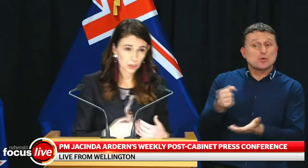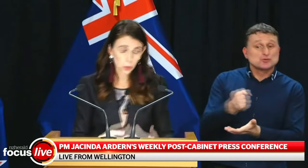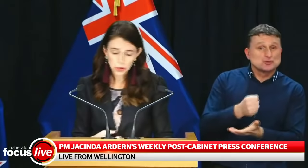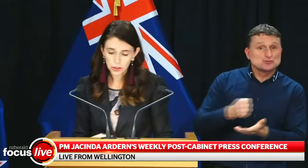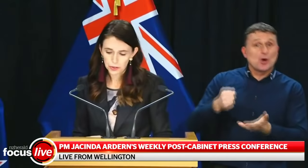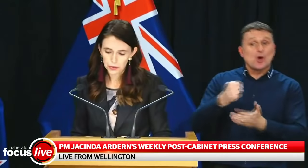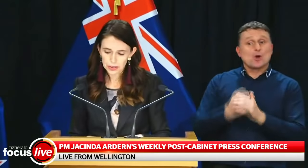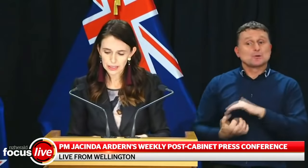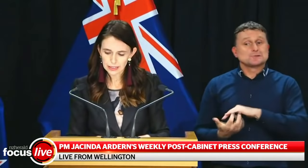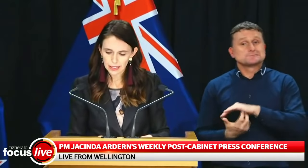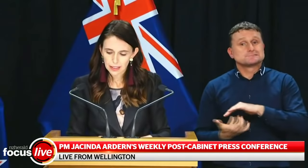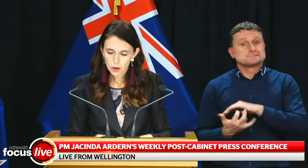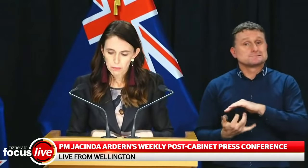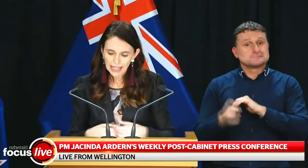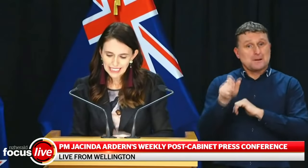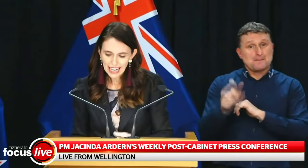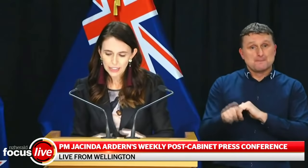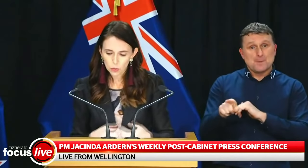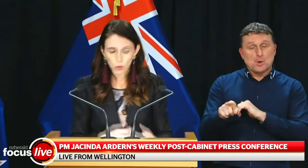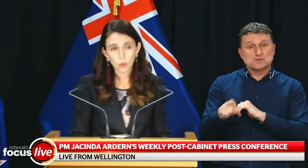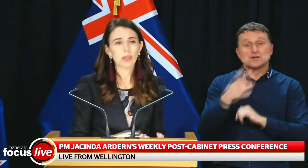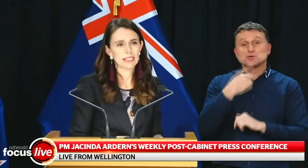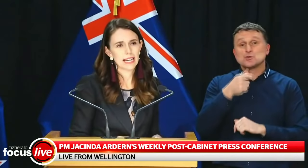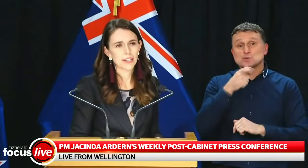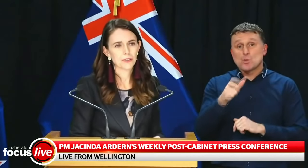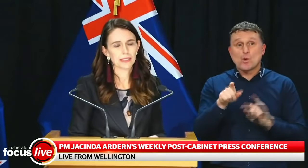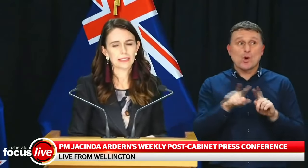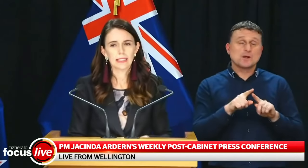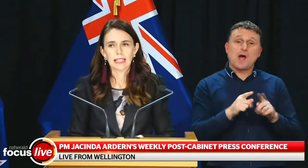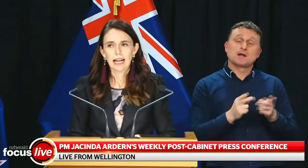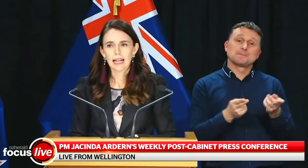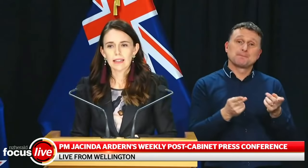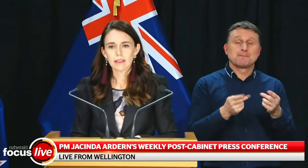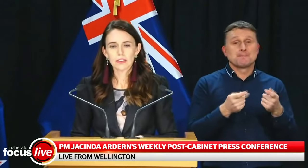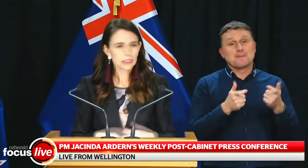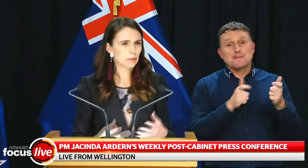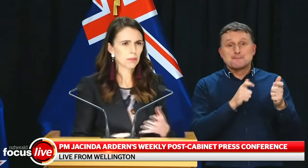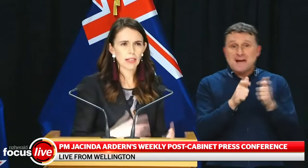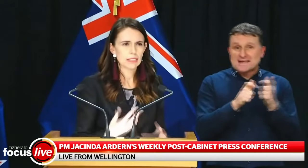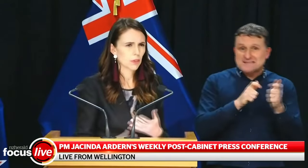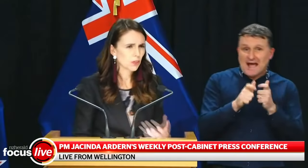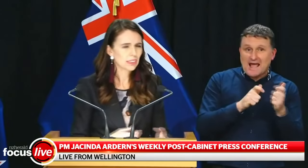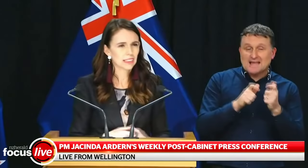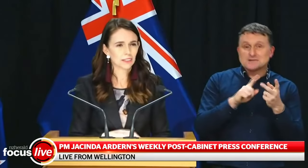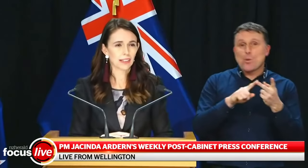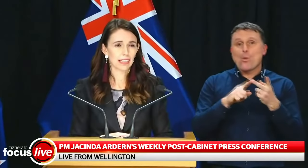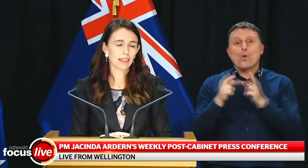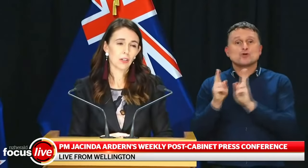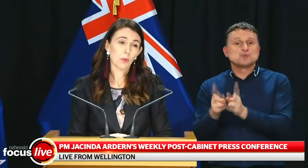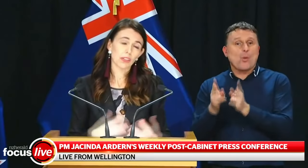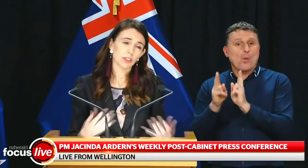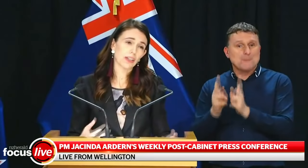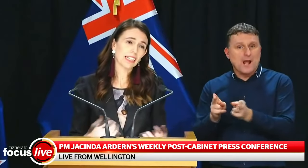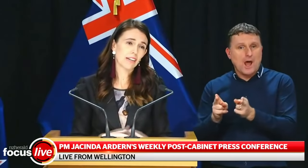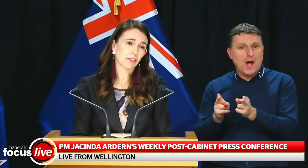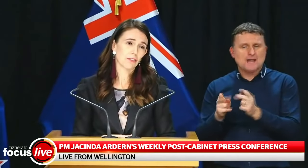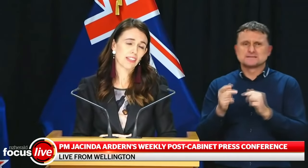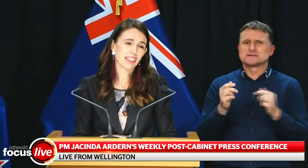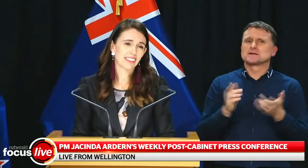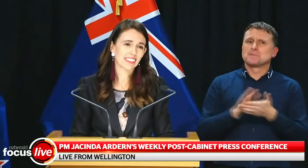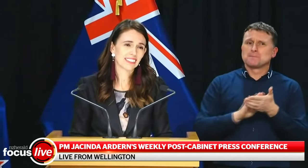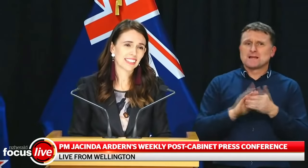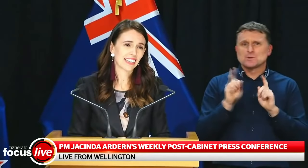Commission has also used is maintain or normalise hatred. Just to provide some context around that, what they're trying to